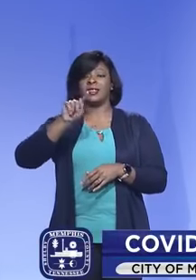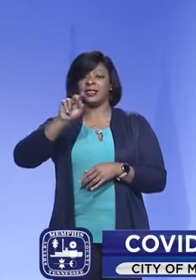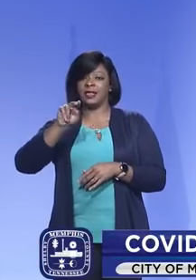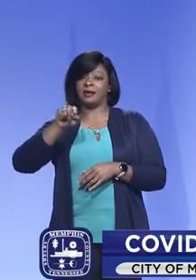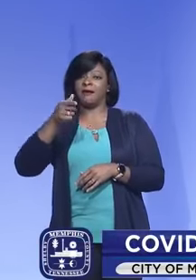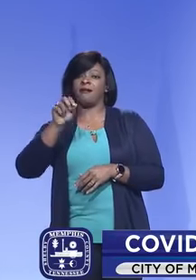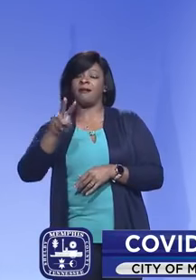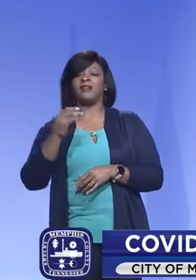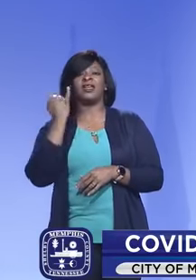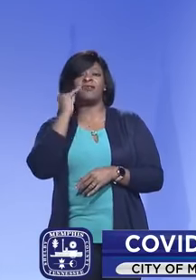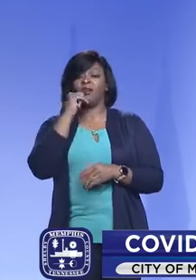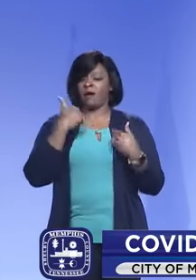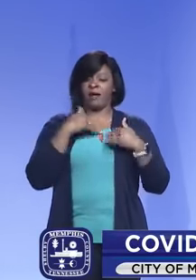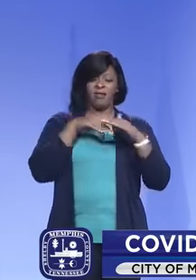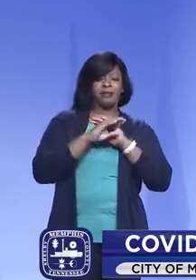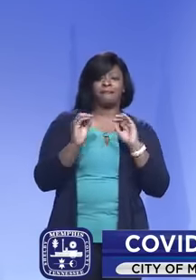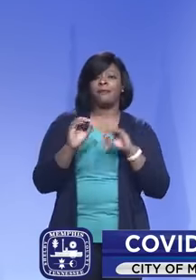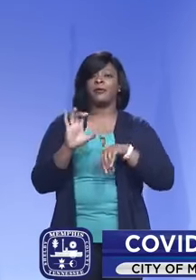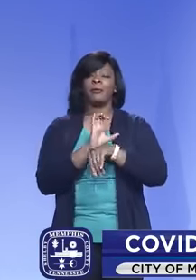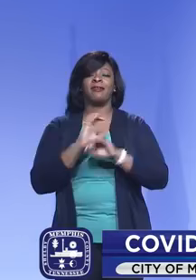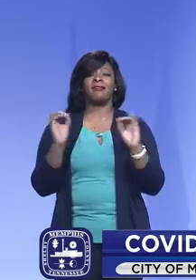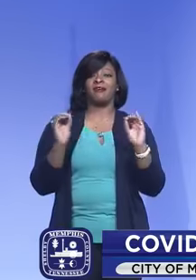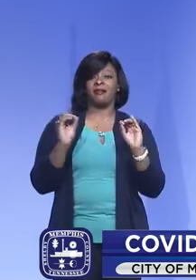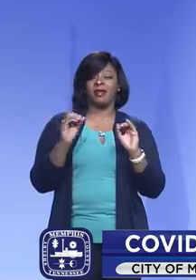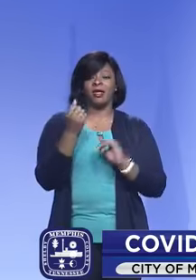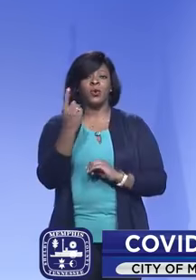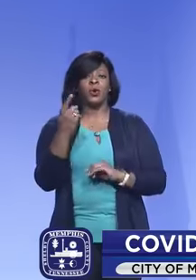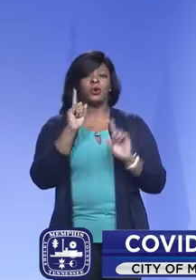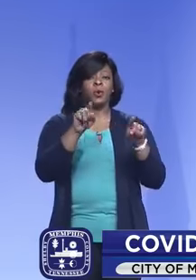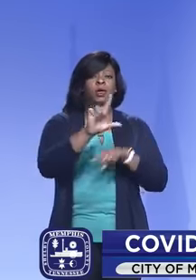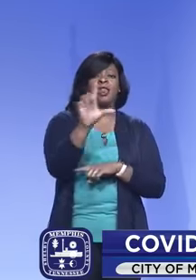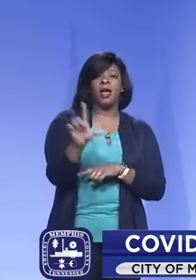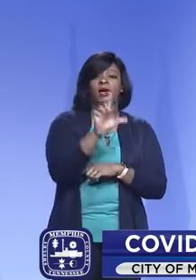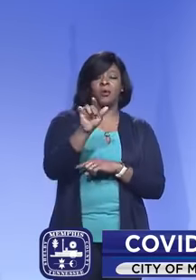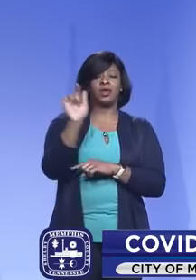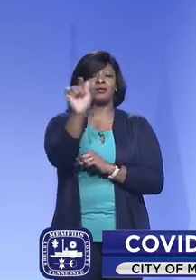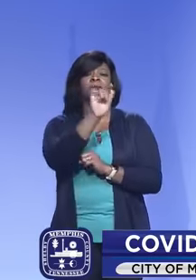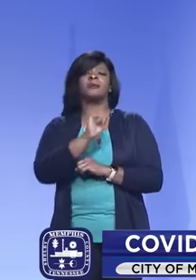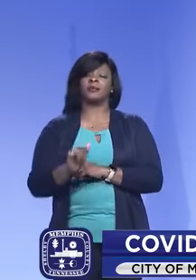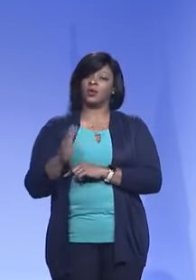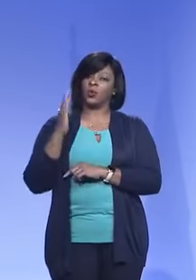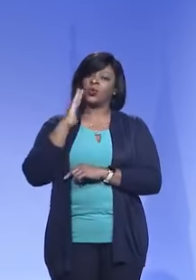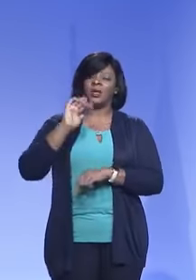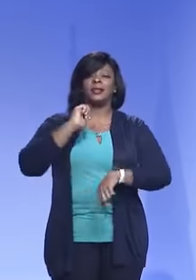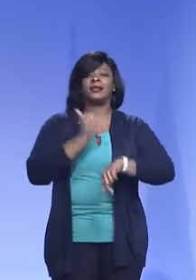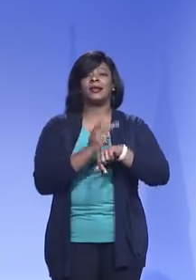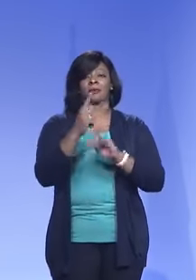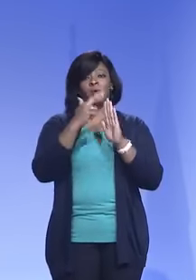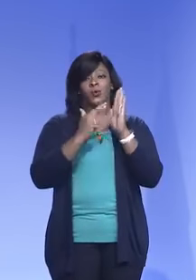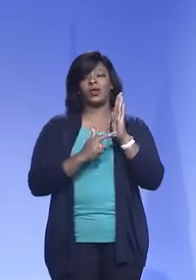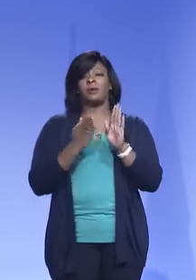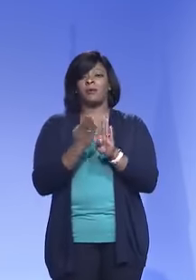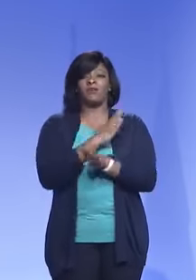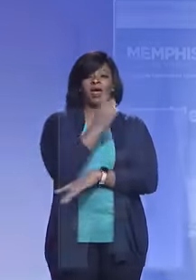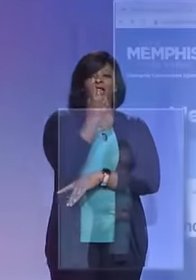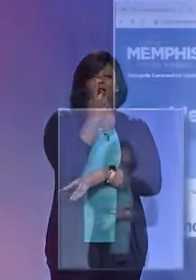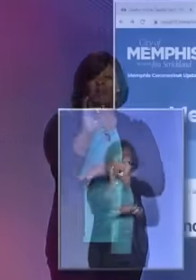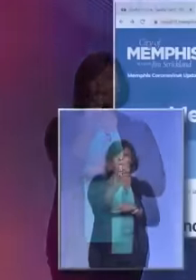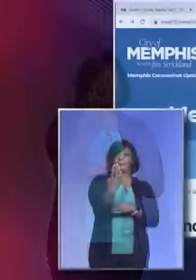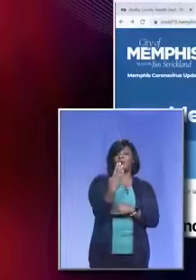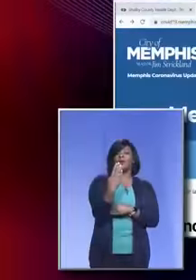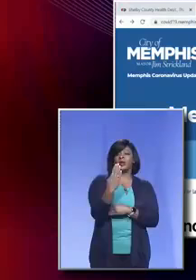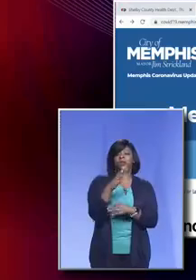covid19.memphistn.gov. If you do not have access to a computer, come to any one of our library systems and we will get you registered by about 11 o'clock in the morning